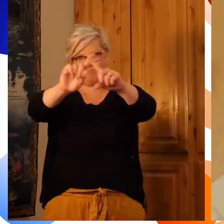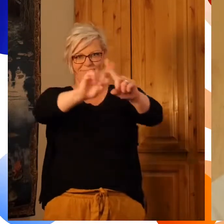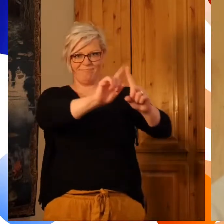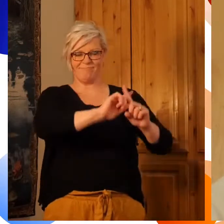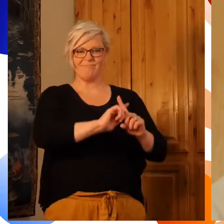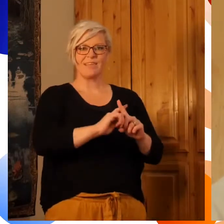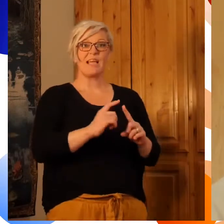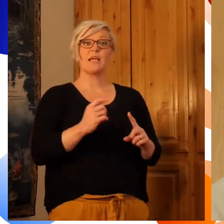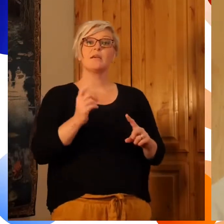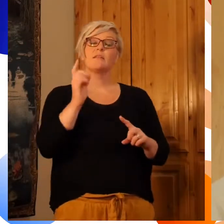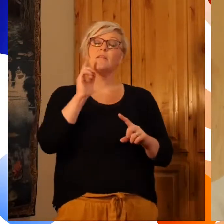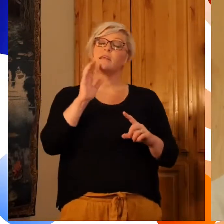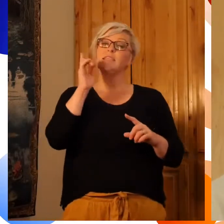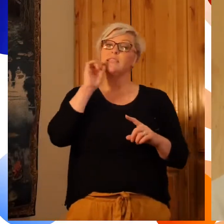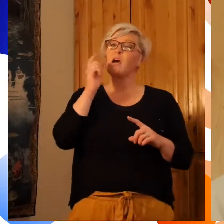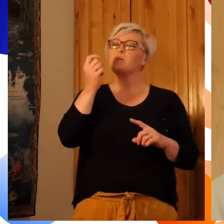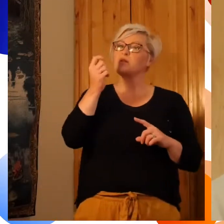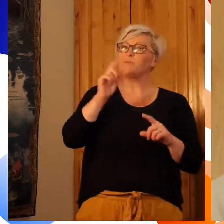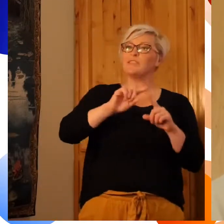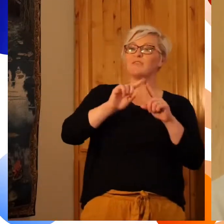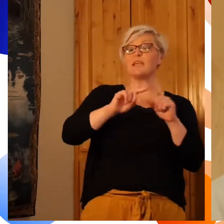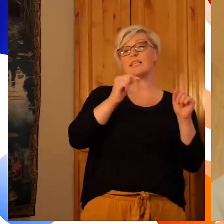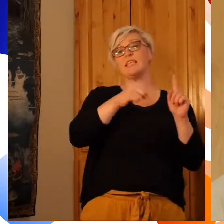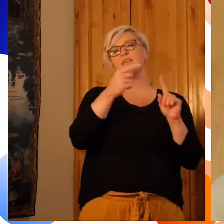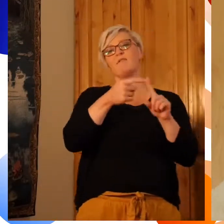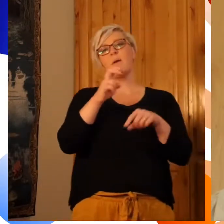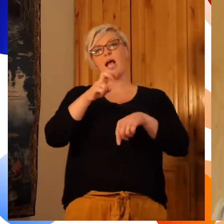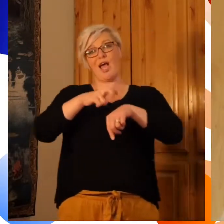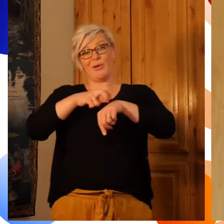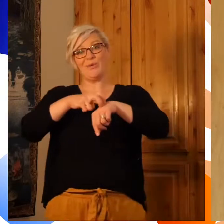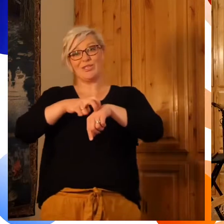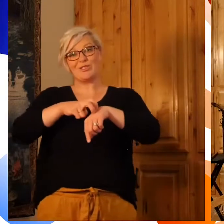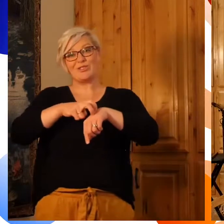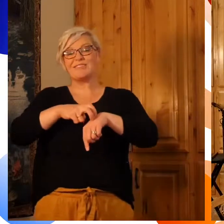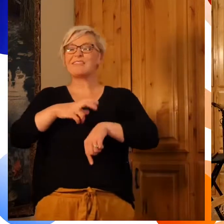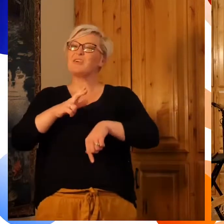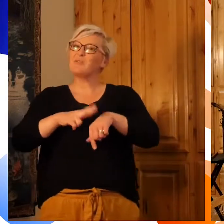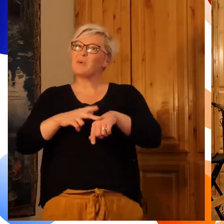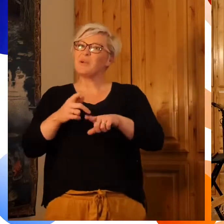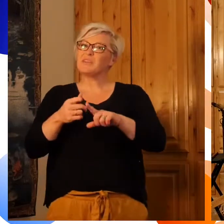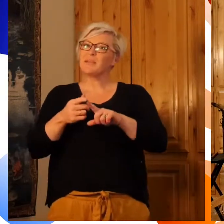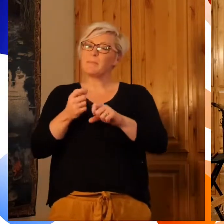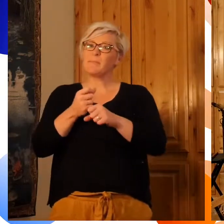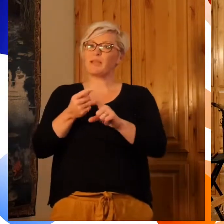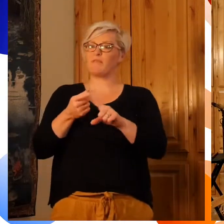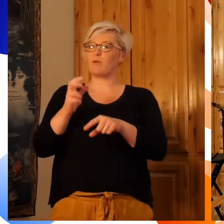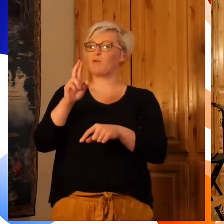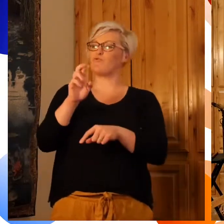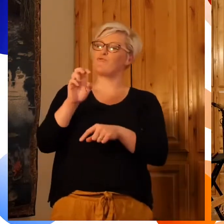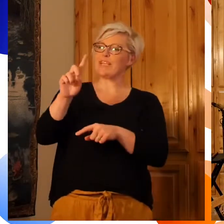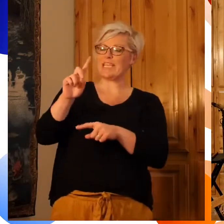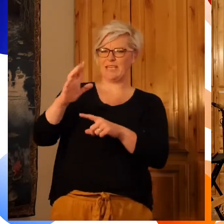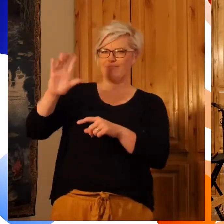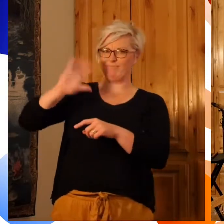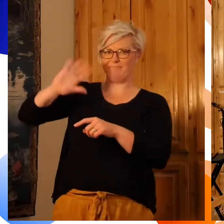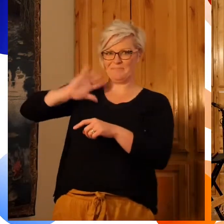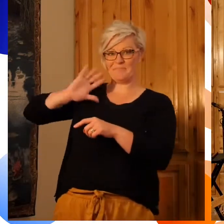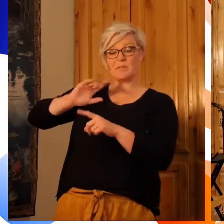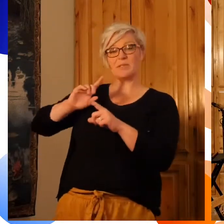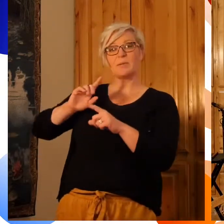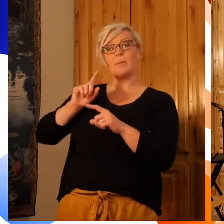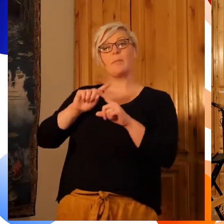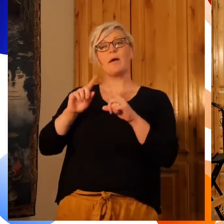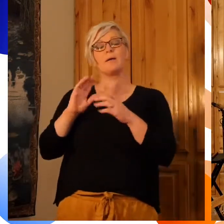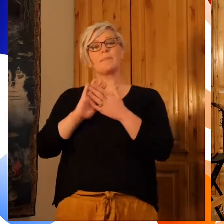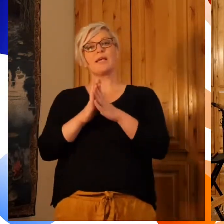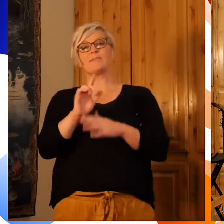different things. This is the Irish one. And of course, originally they were made out of reeds and other things, but tin was, like we mentioned